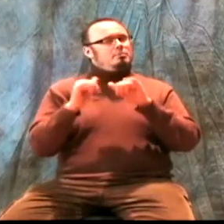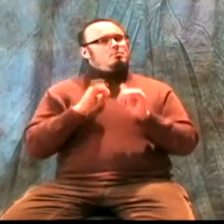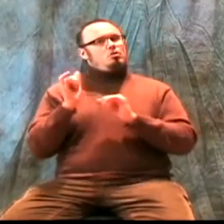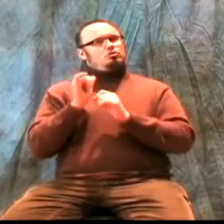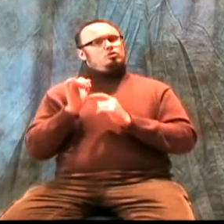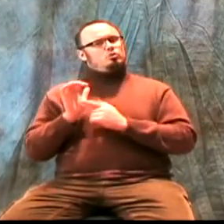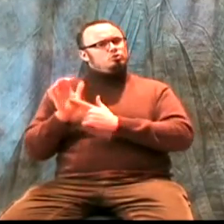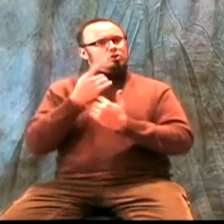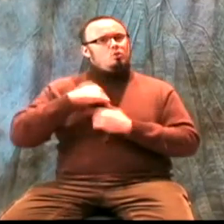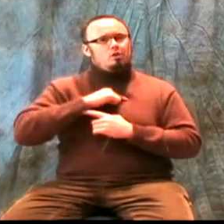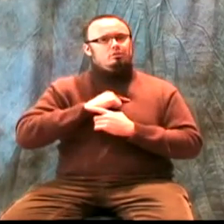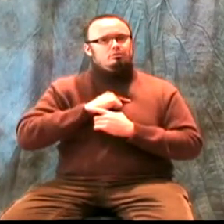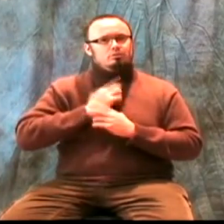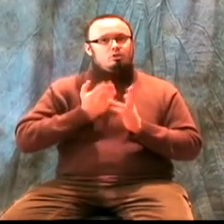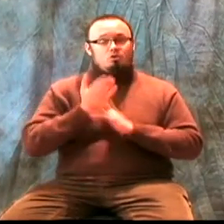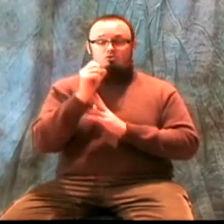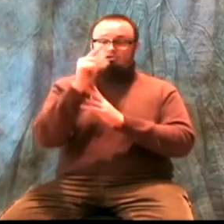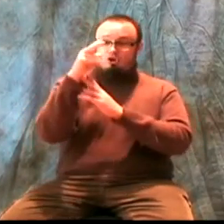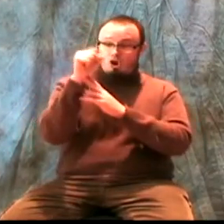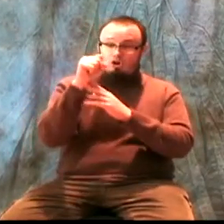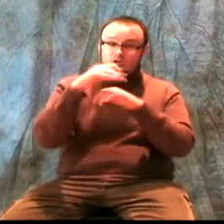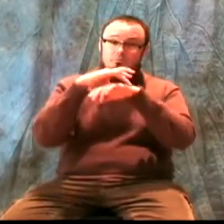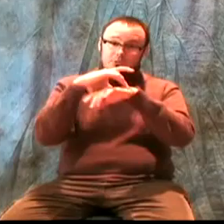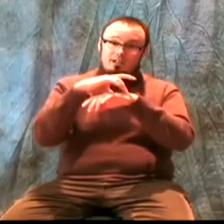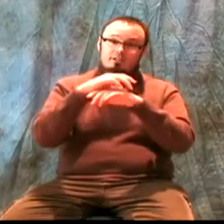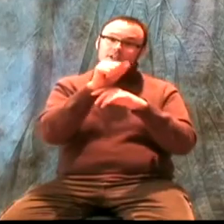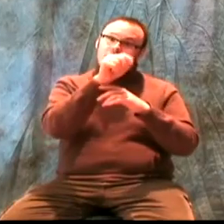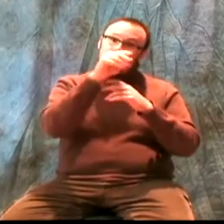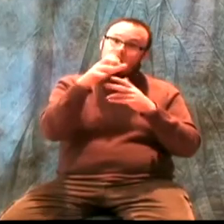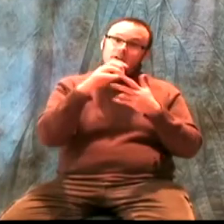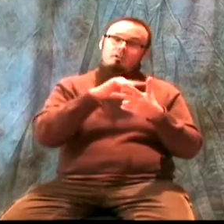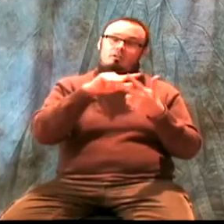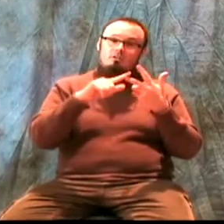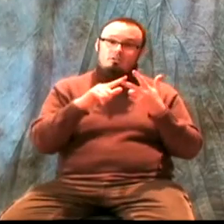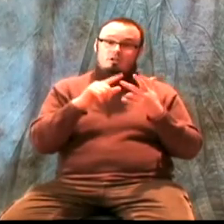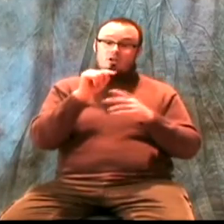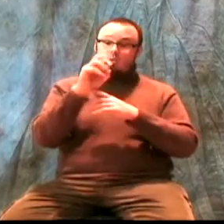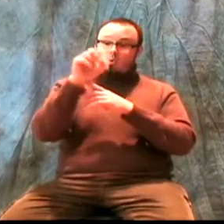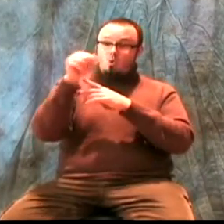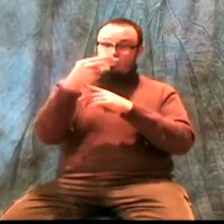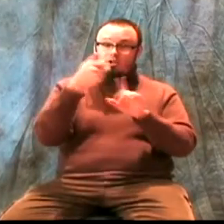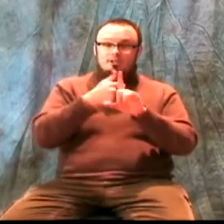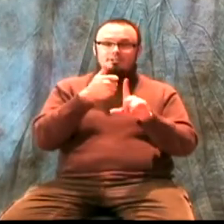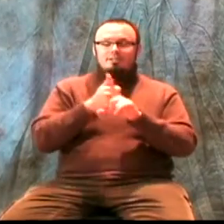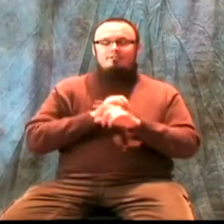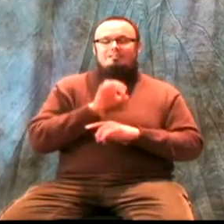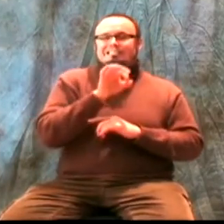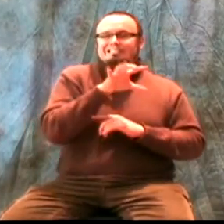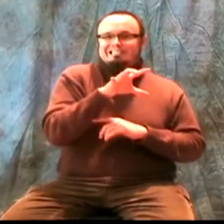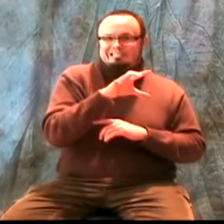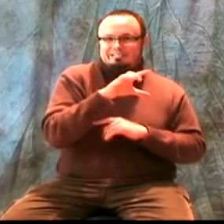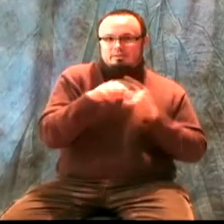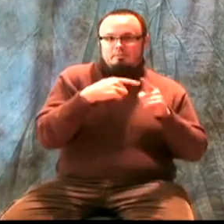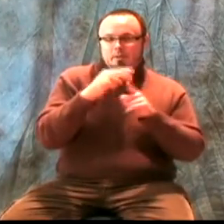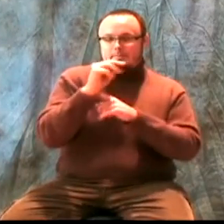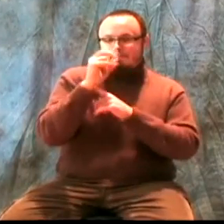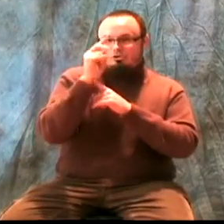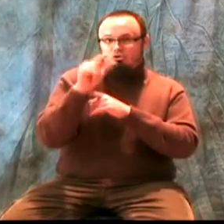planets, and the alphabet. The Torah also hints to much of the mystical side of the universe. If you are sensitive to the